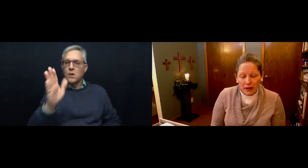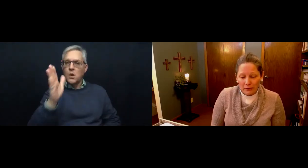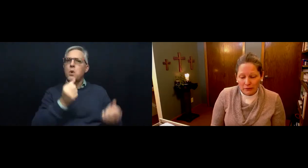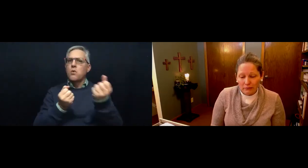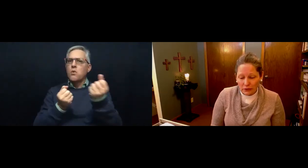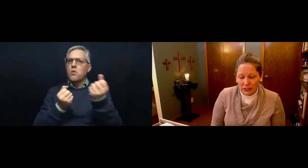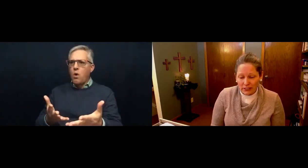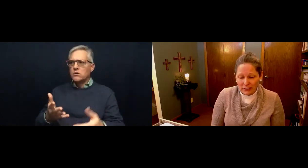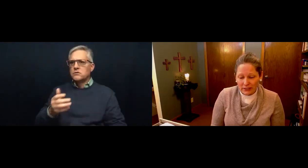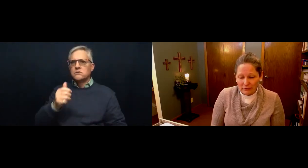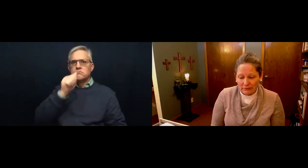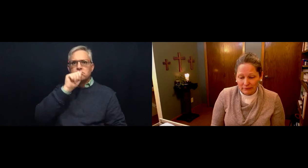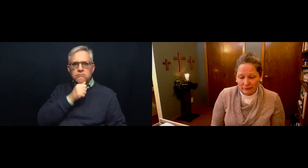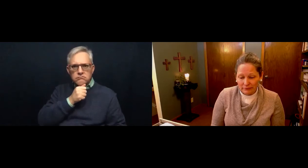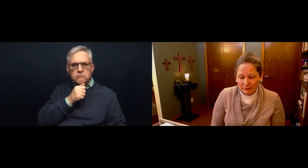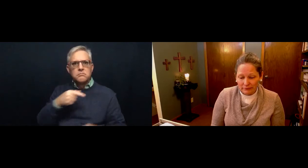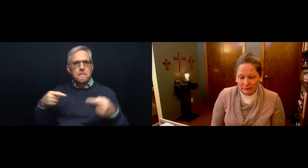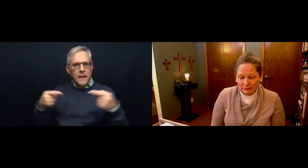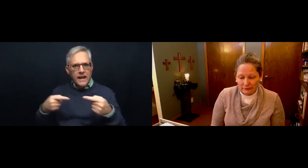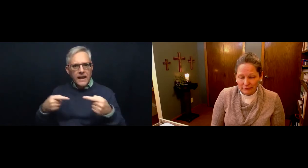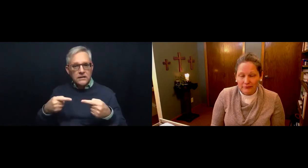who follow Jesus.